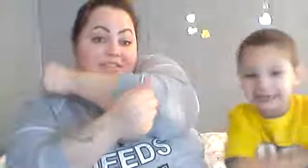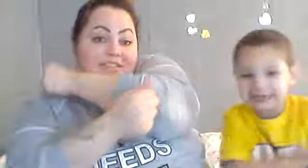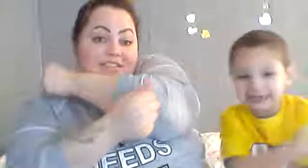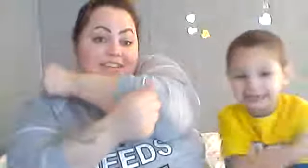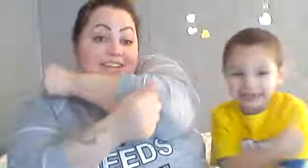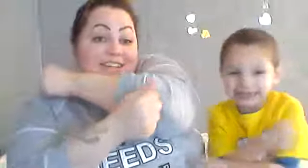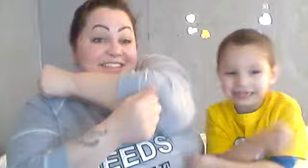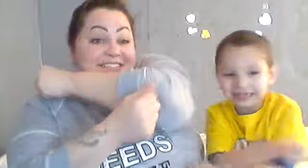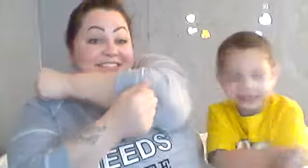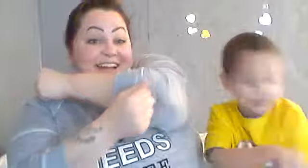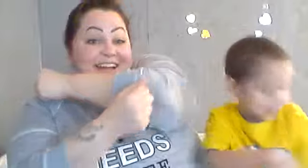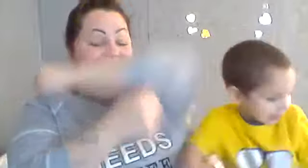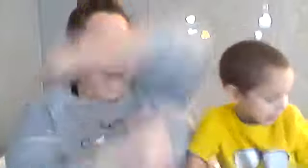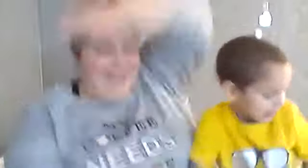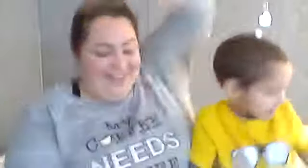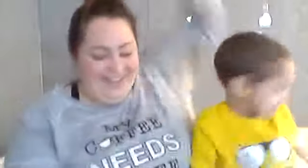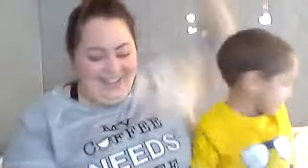Good job.